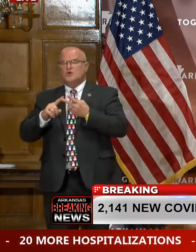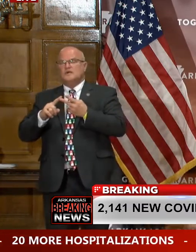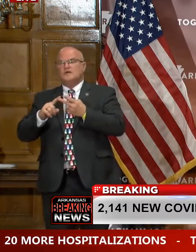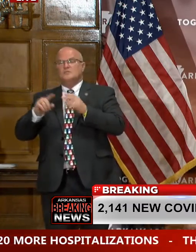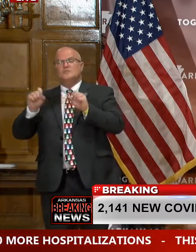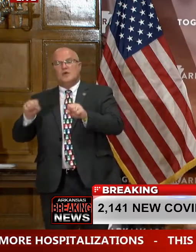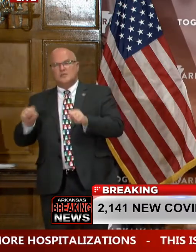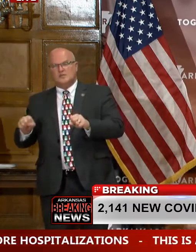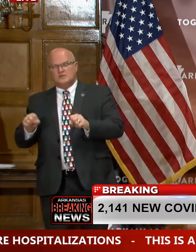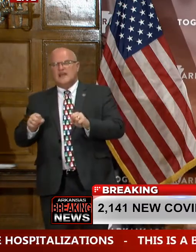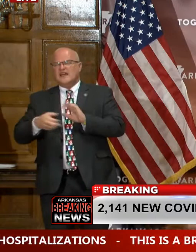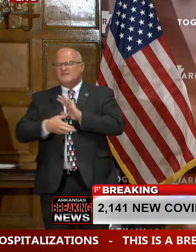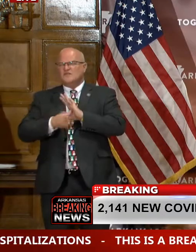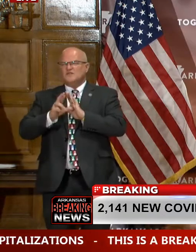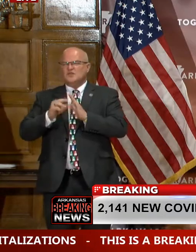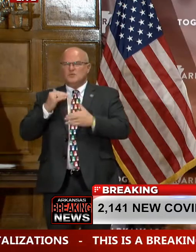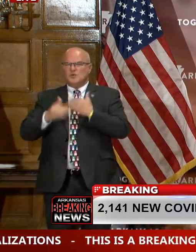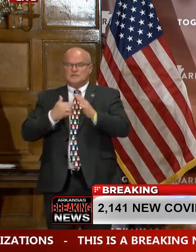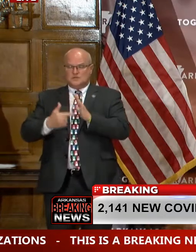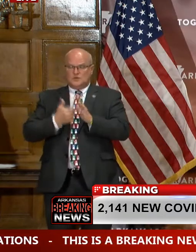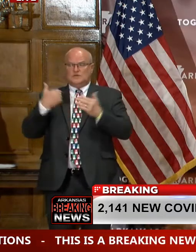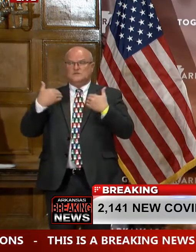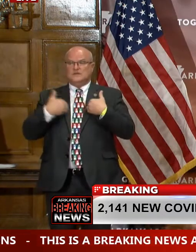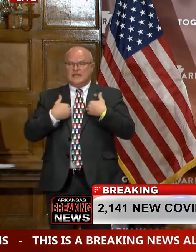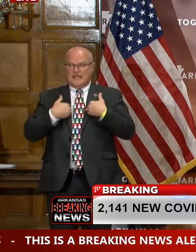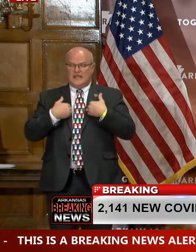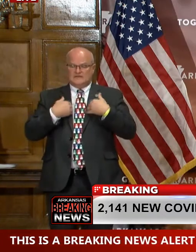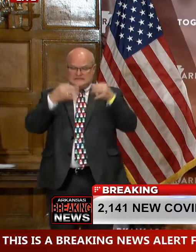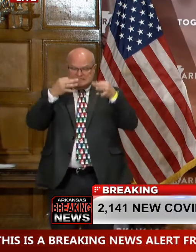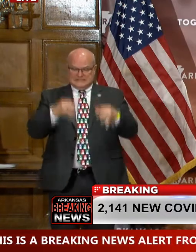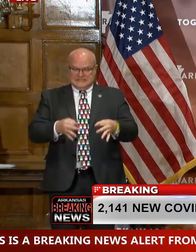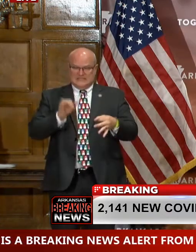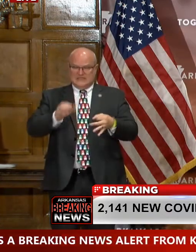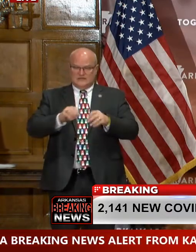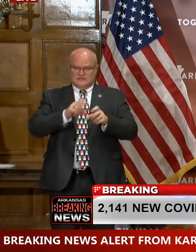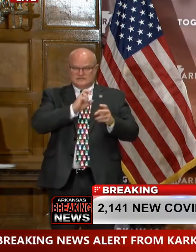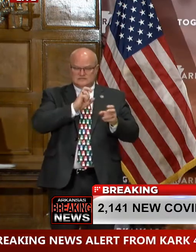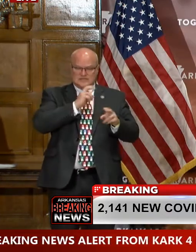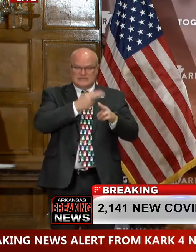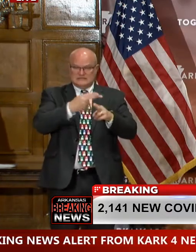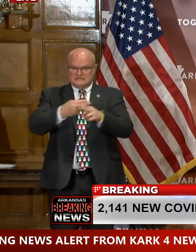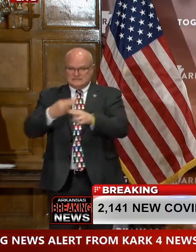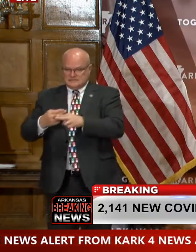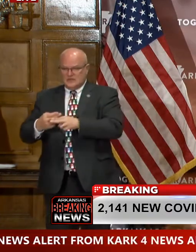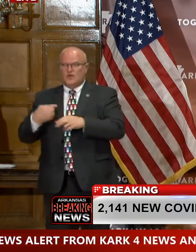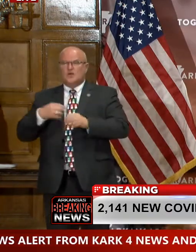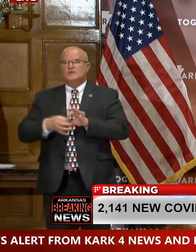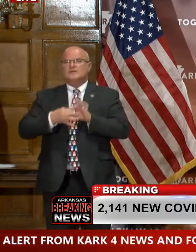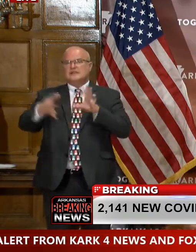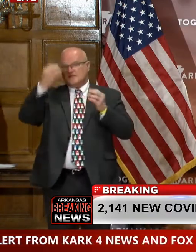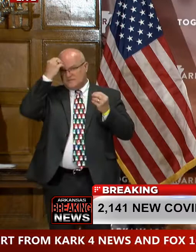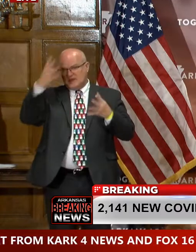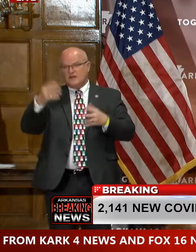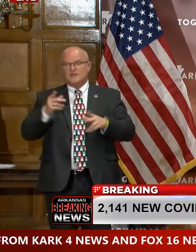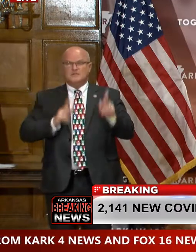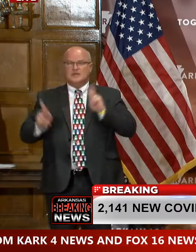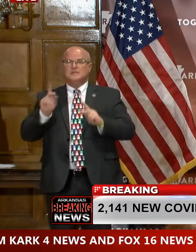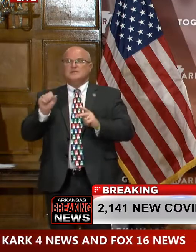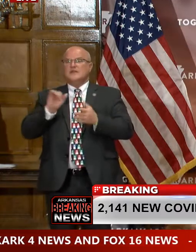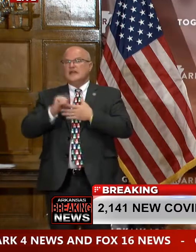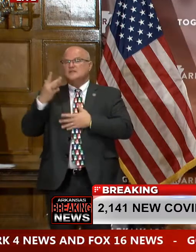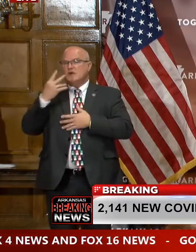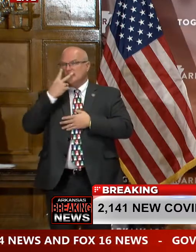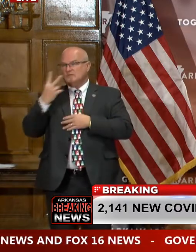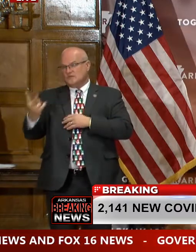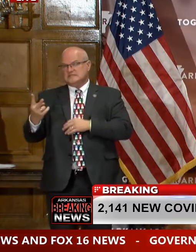review process, and once we have adjudicated those appropriately, we will then release that information out to the public. So that's why